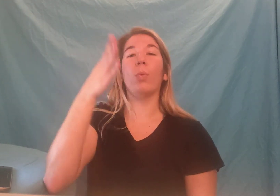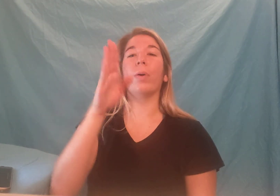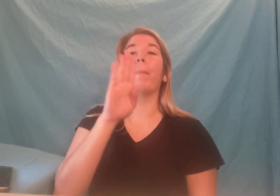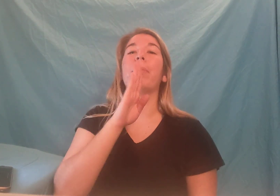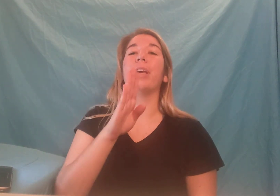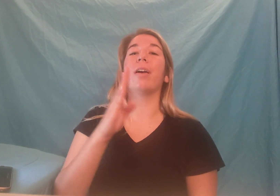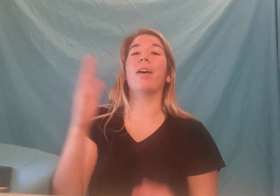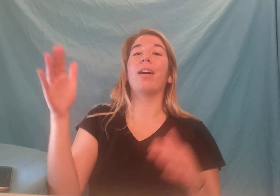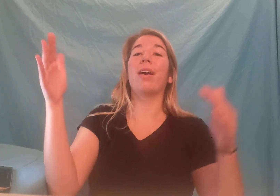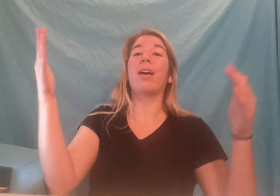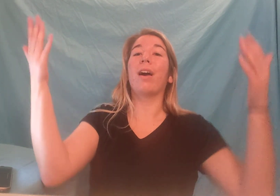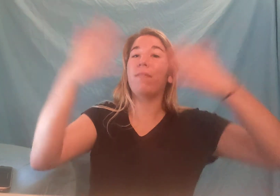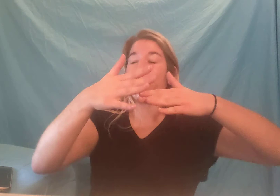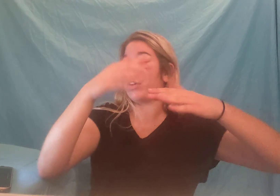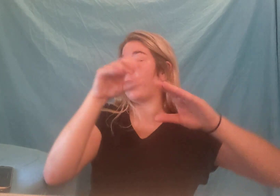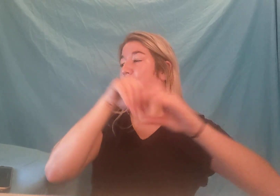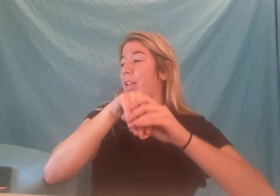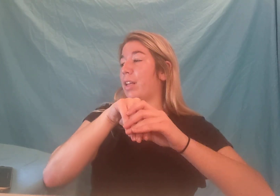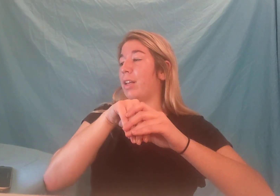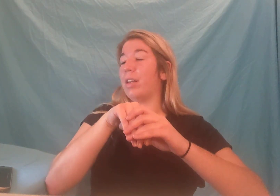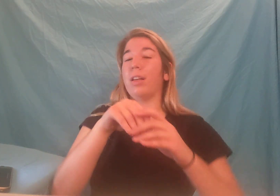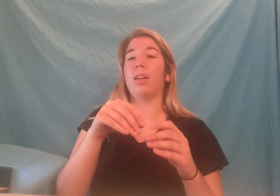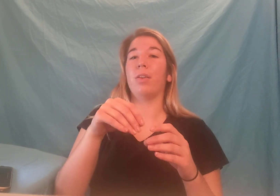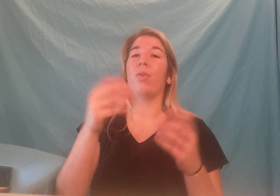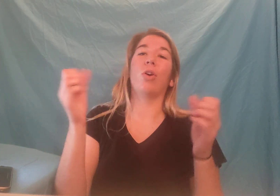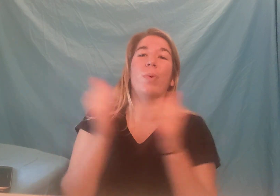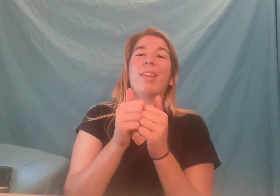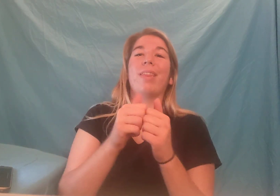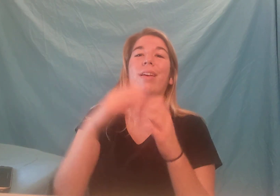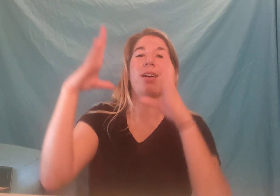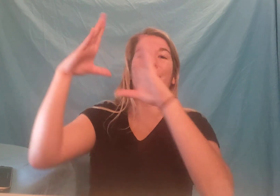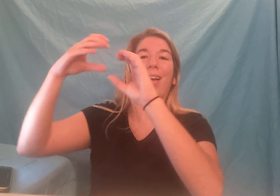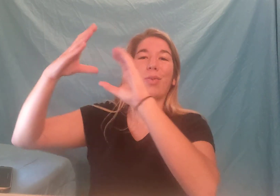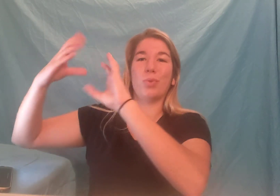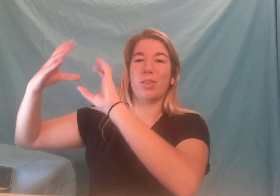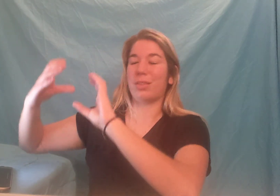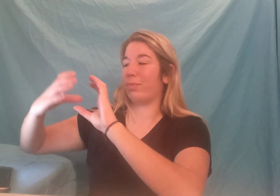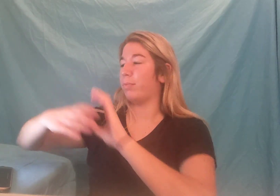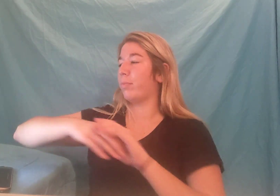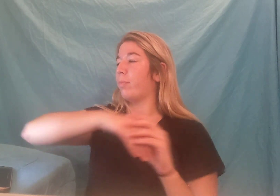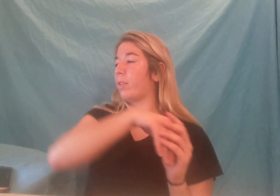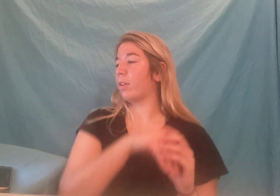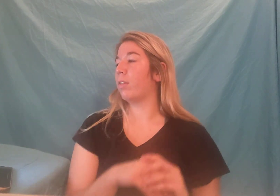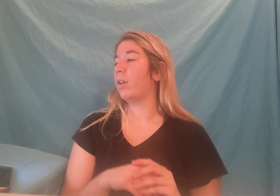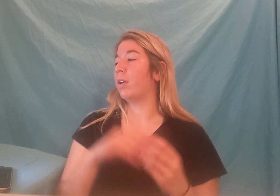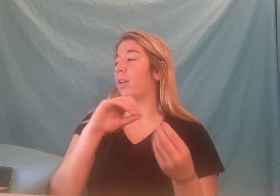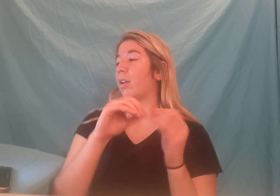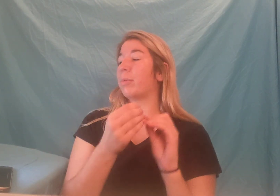will be covered in or with clouds. Number